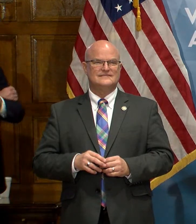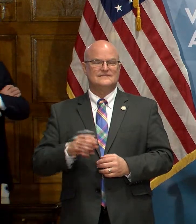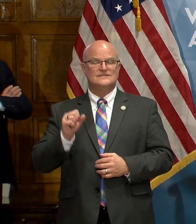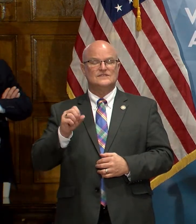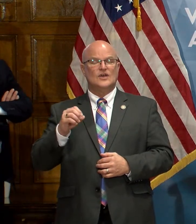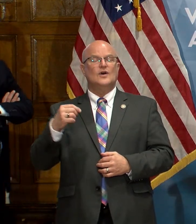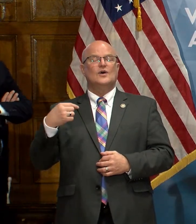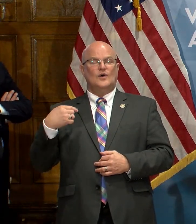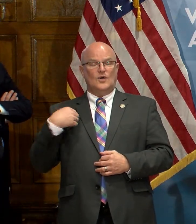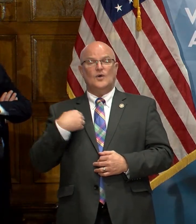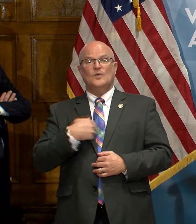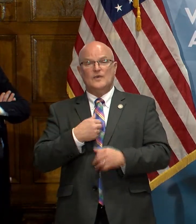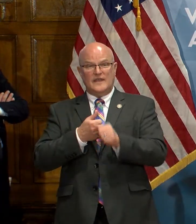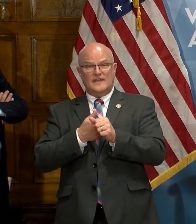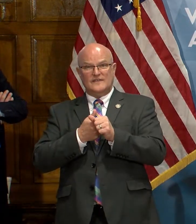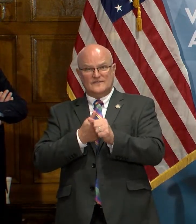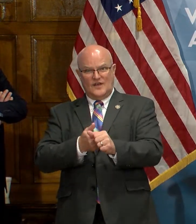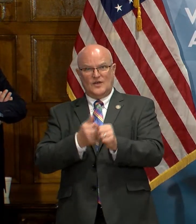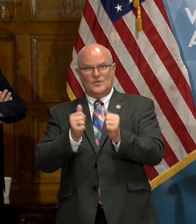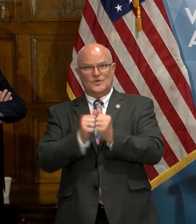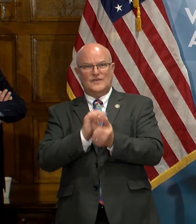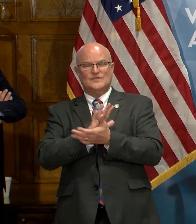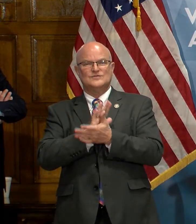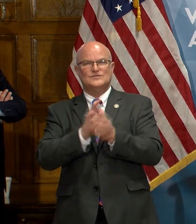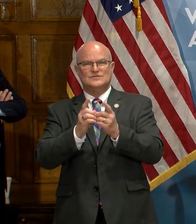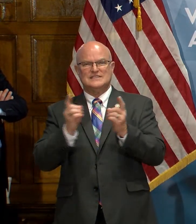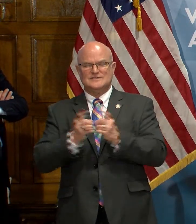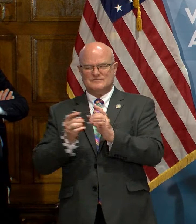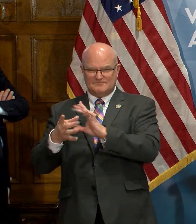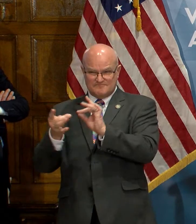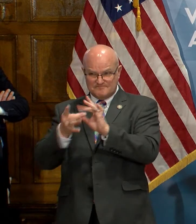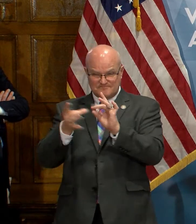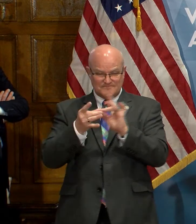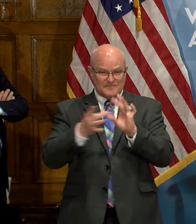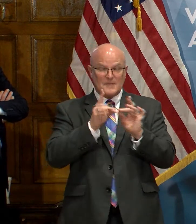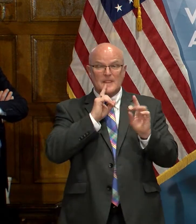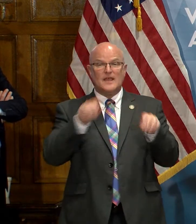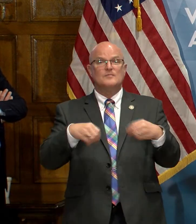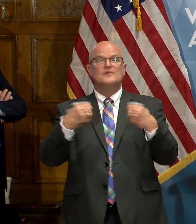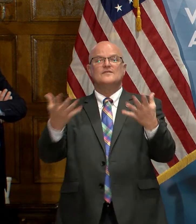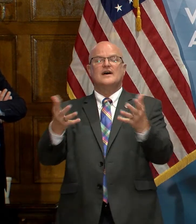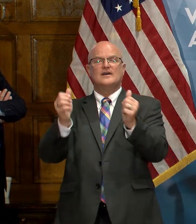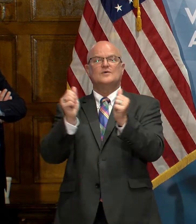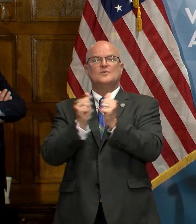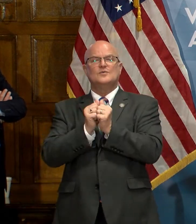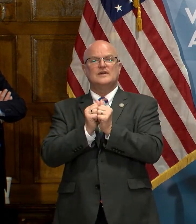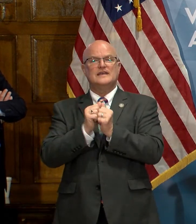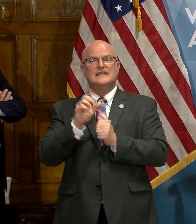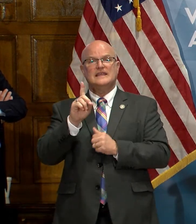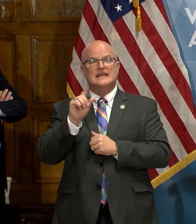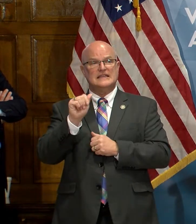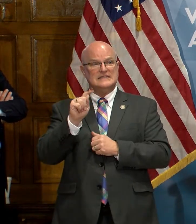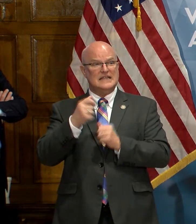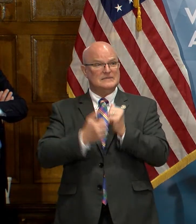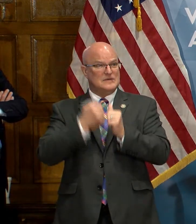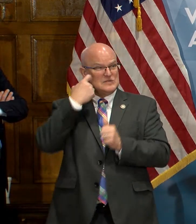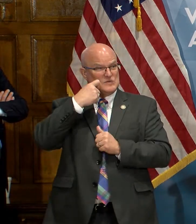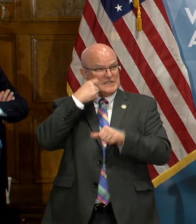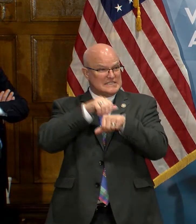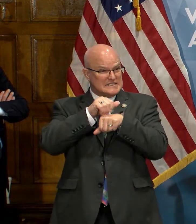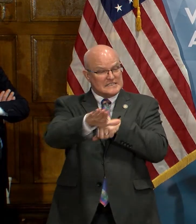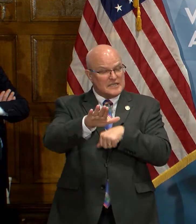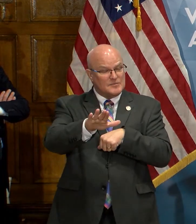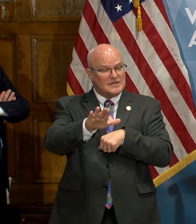So we followed up yesterday with our school districts, actually provided them with data on the most recent